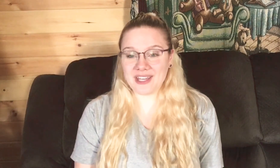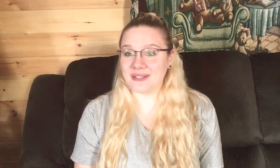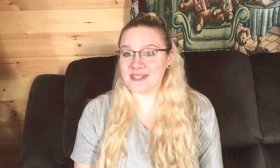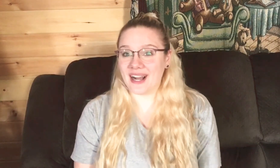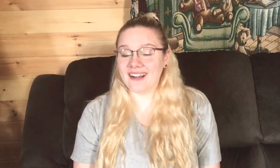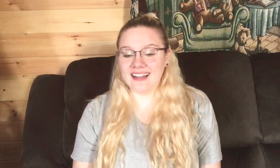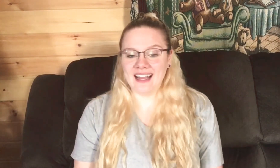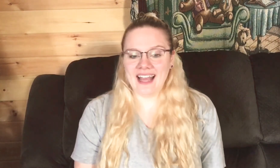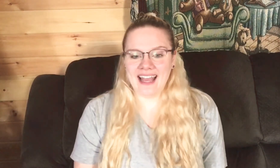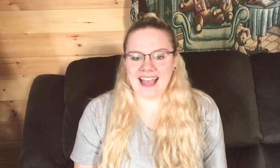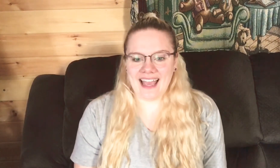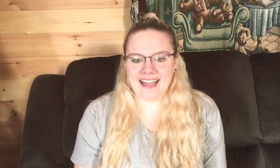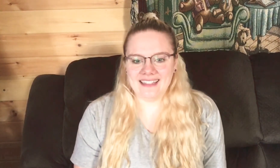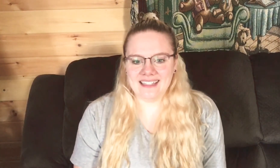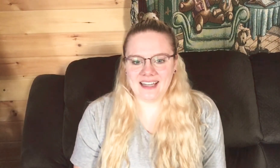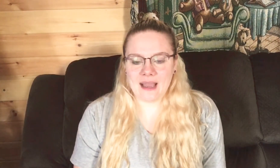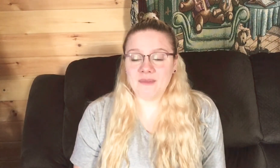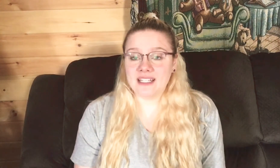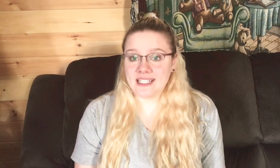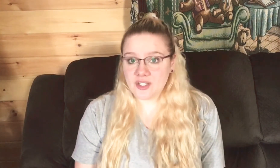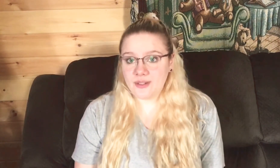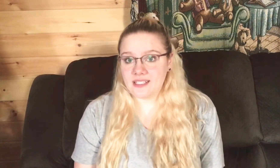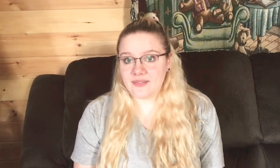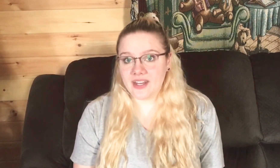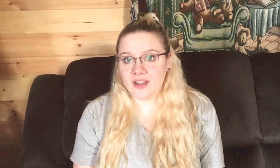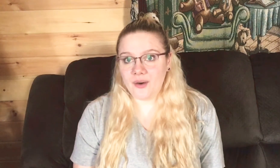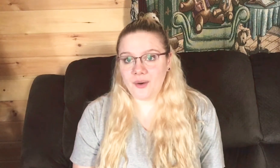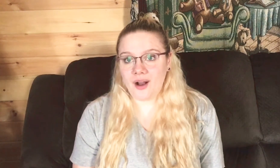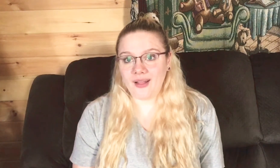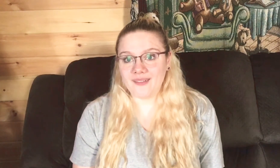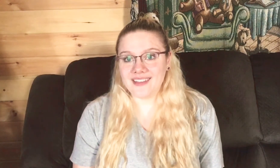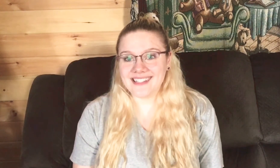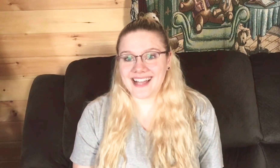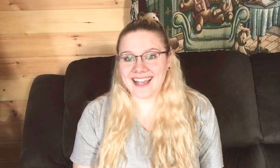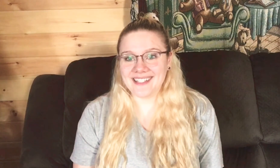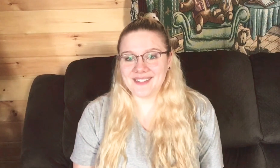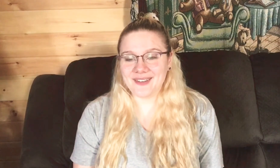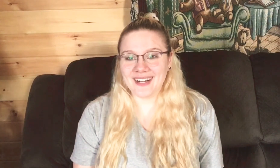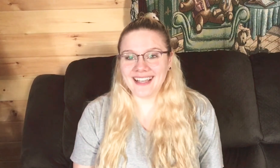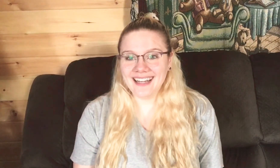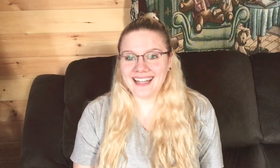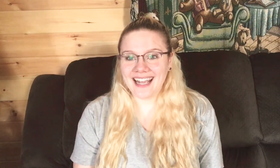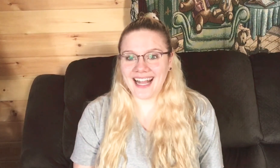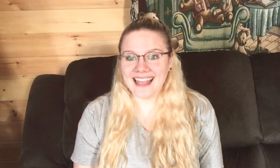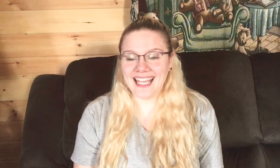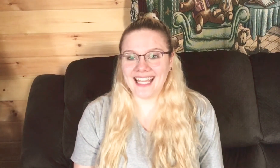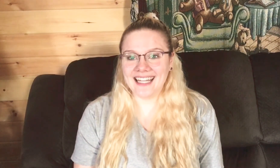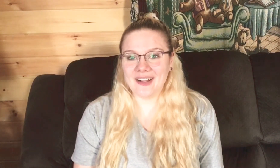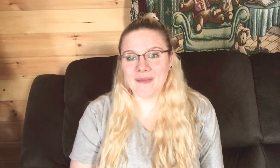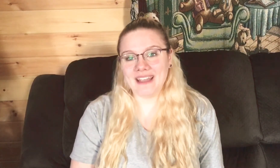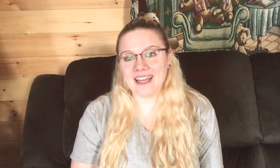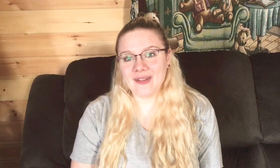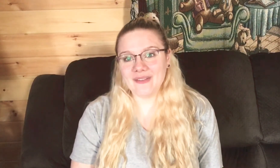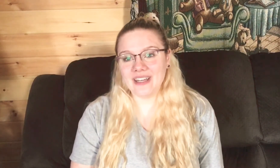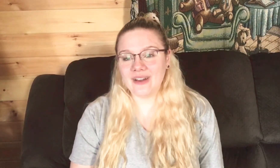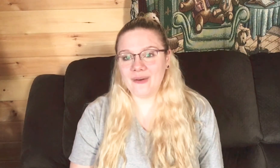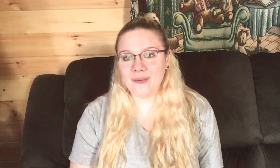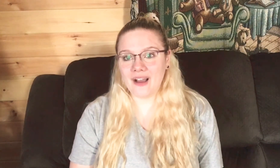cute song. And I'm going to teach you in this video all of the signs for it. And then there'll be another video of